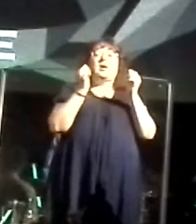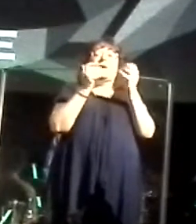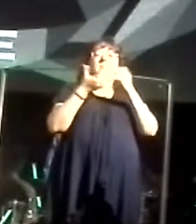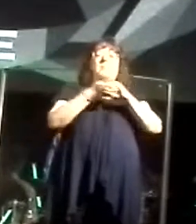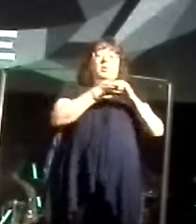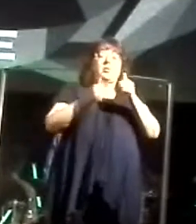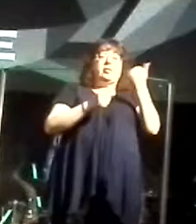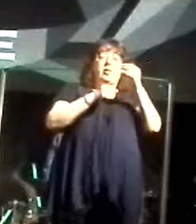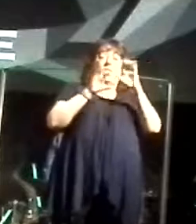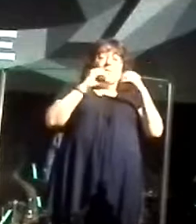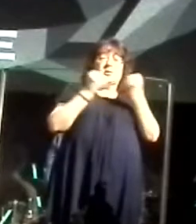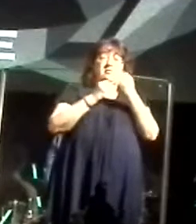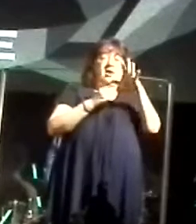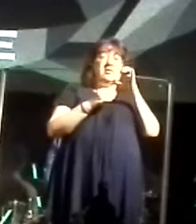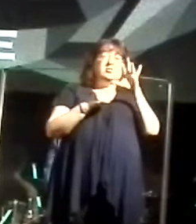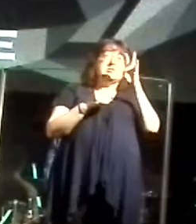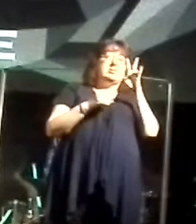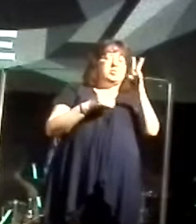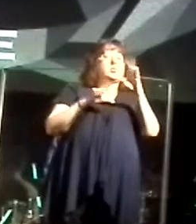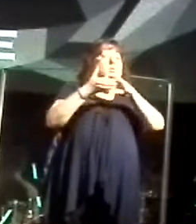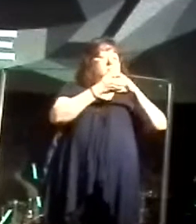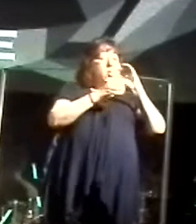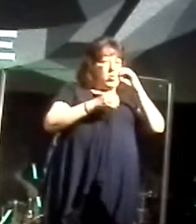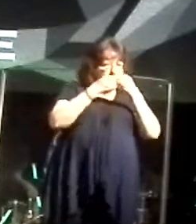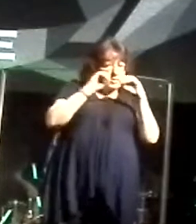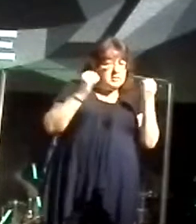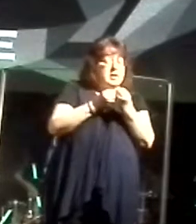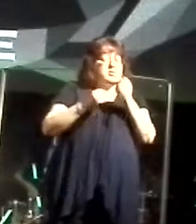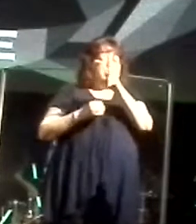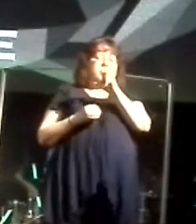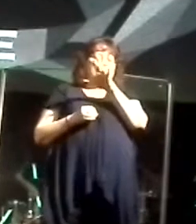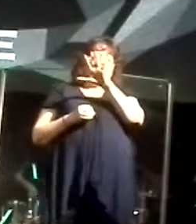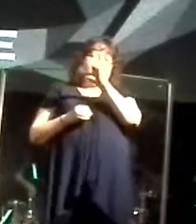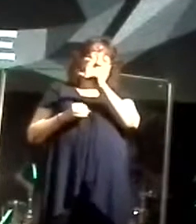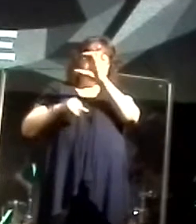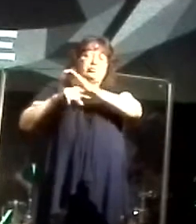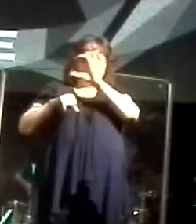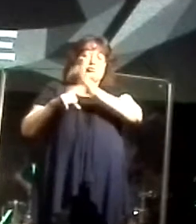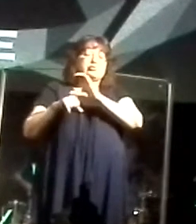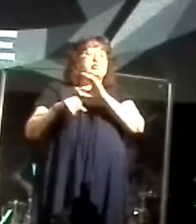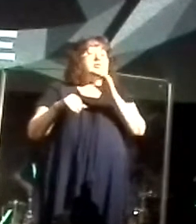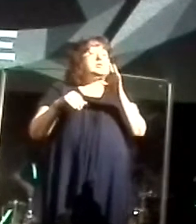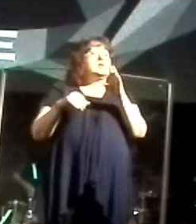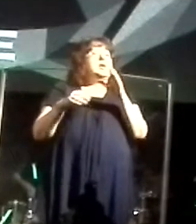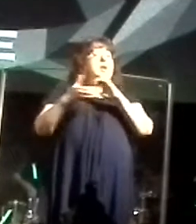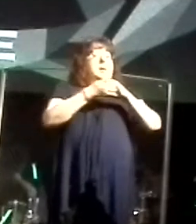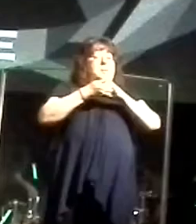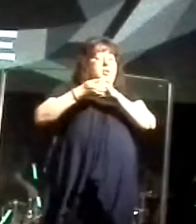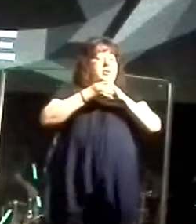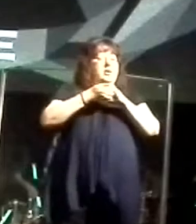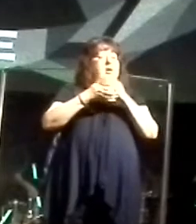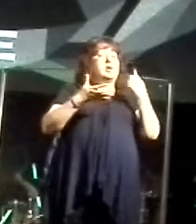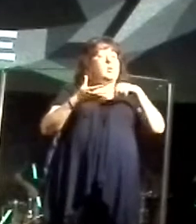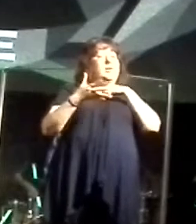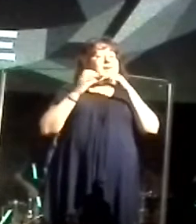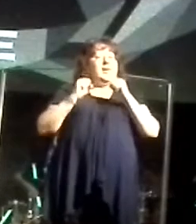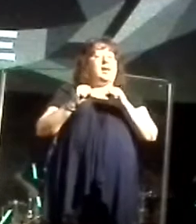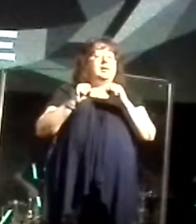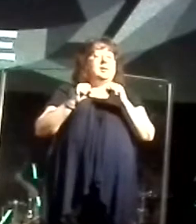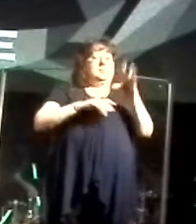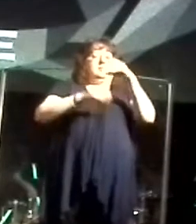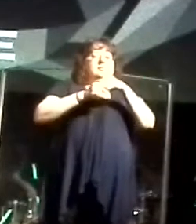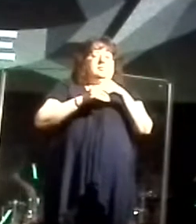other organizations, 572 organizations, 350 churches, and with those partnerships, we are able to